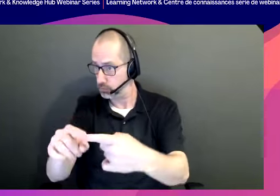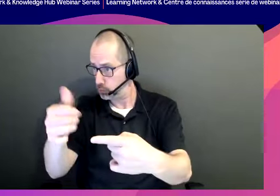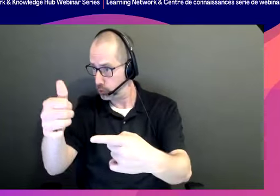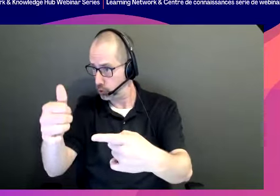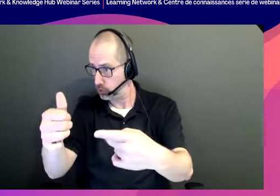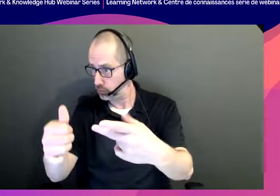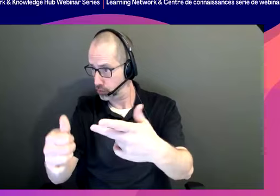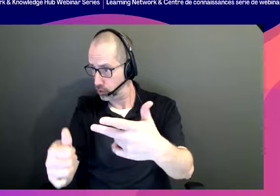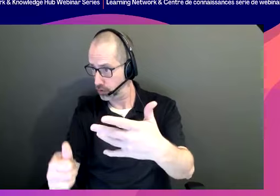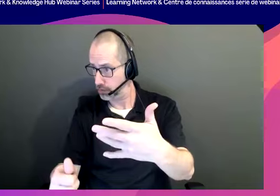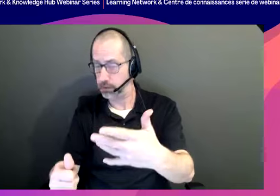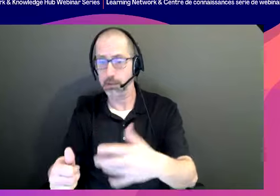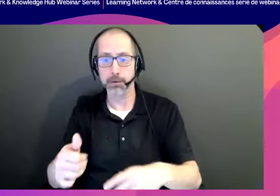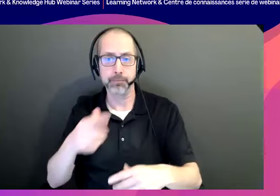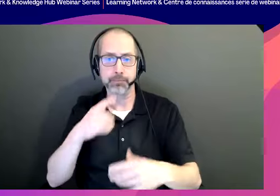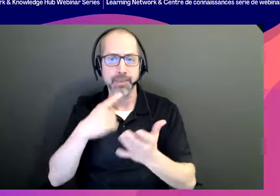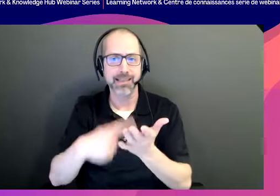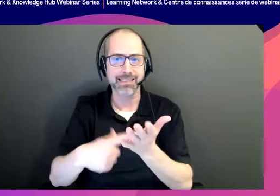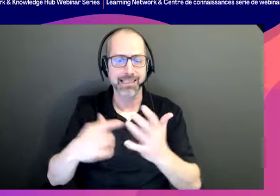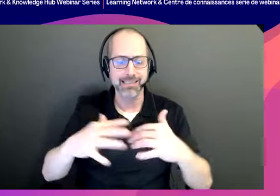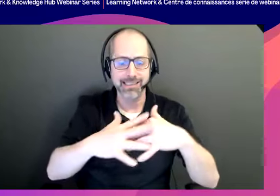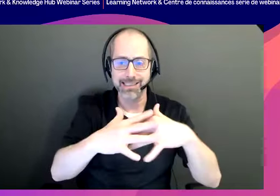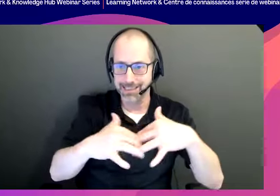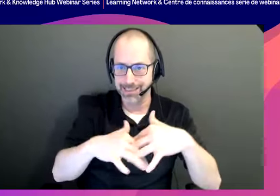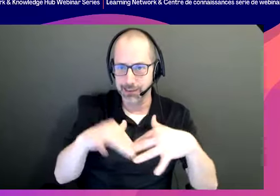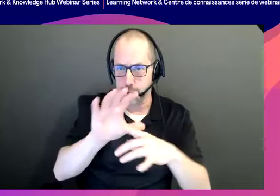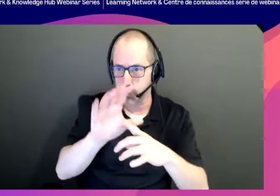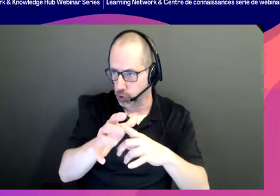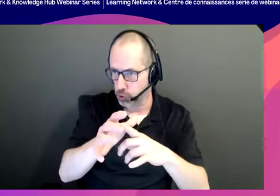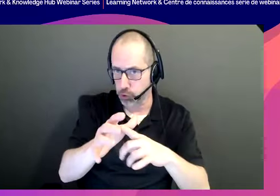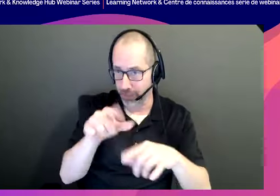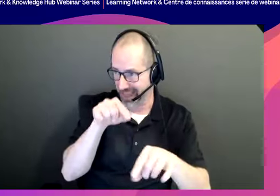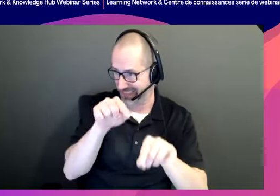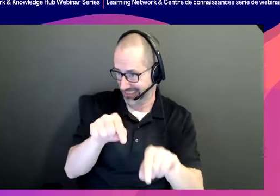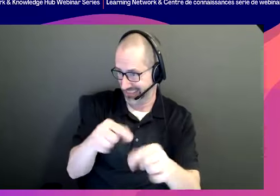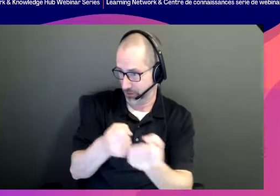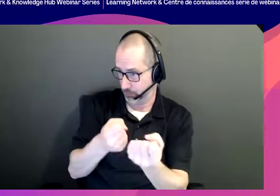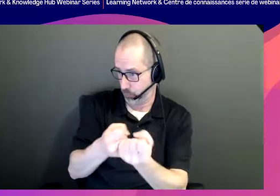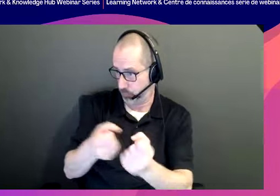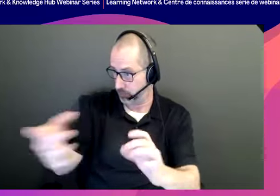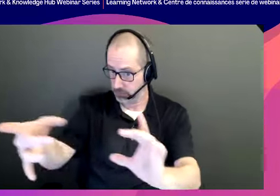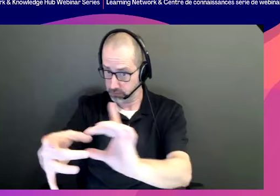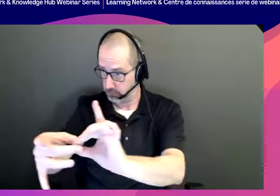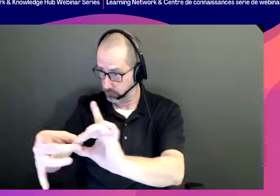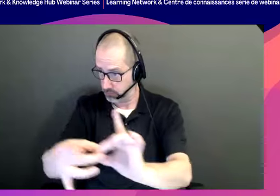Discuss Indigenous cultural supports with her and see how connected she is to her culture. If she